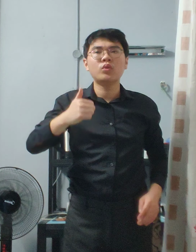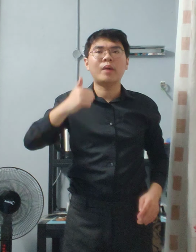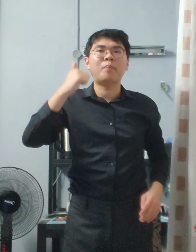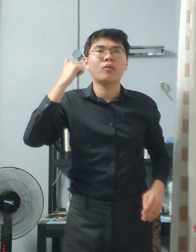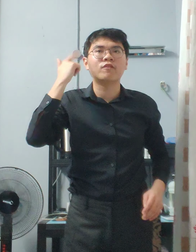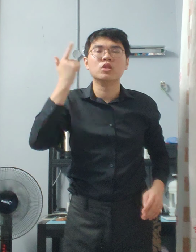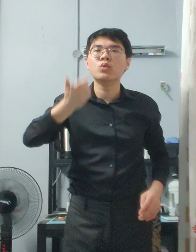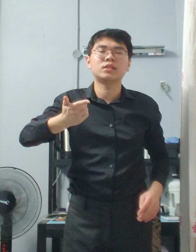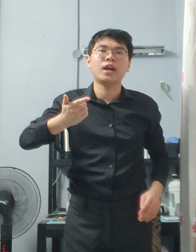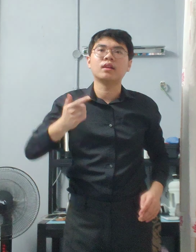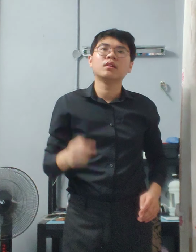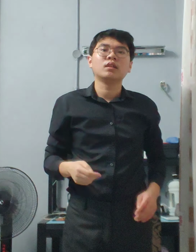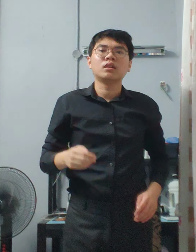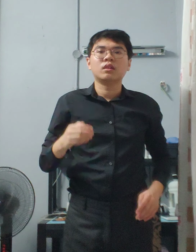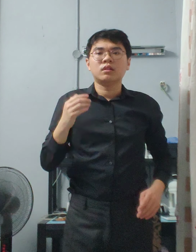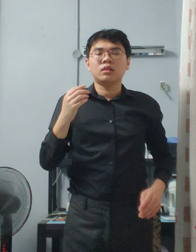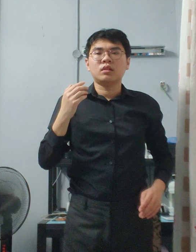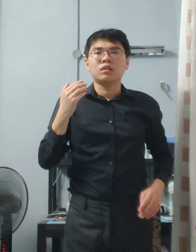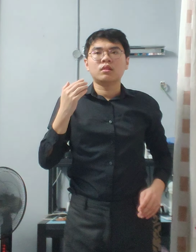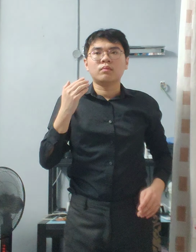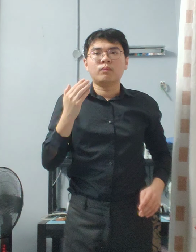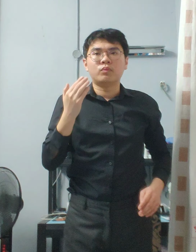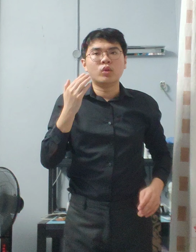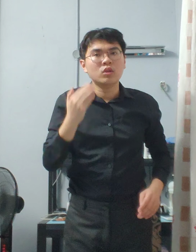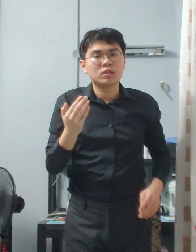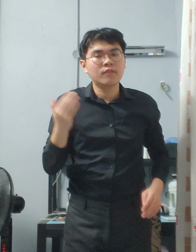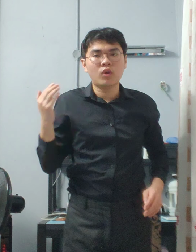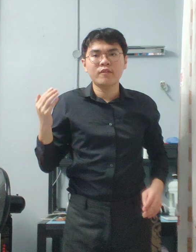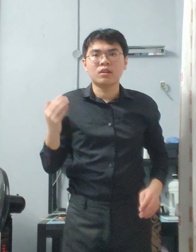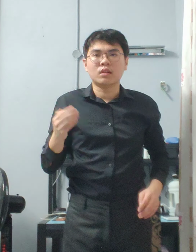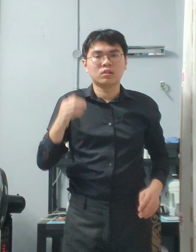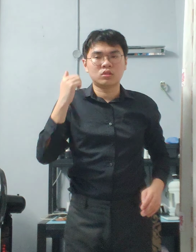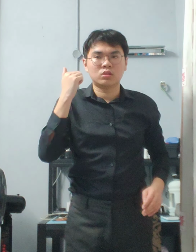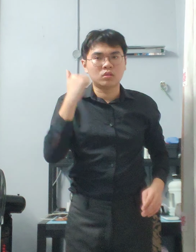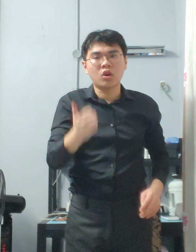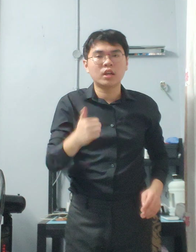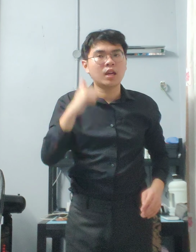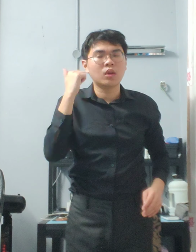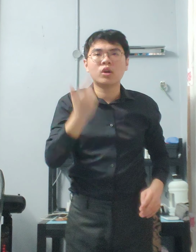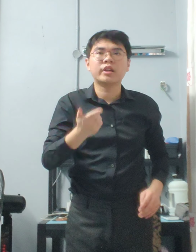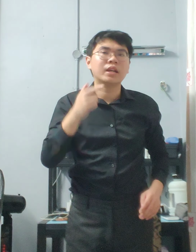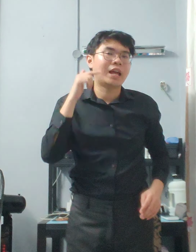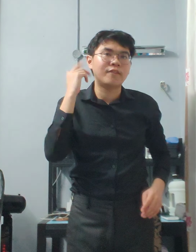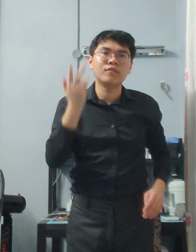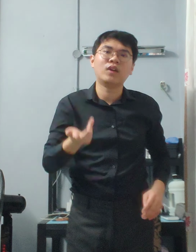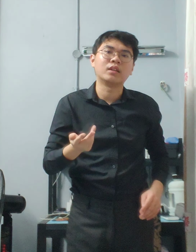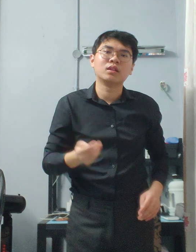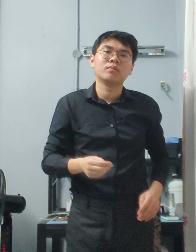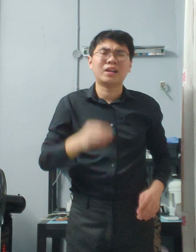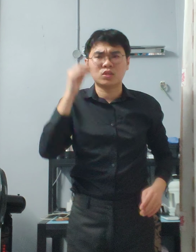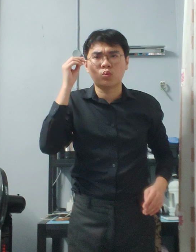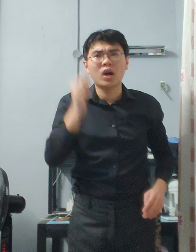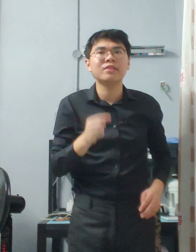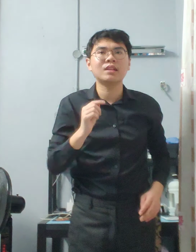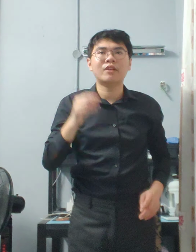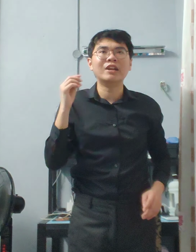cool and packed with newest tech. We use them for everything, talking, working and having fun. There's one thing that